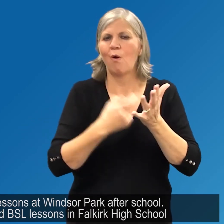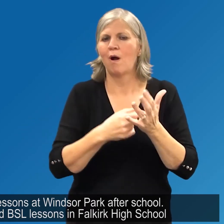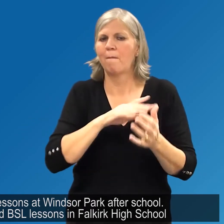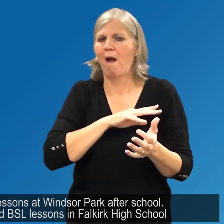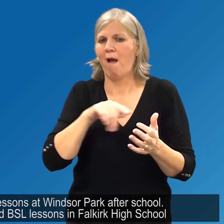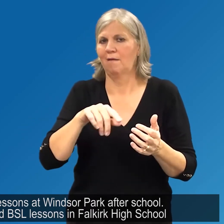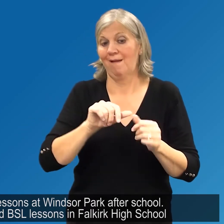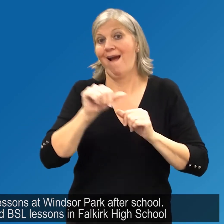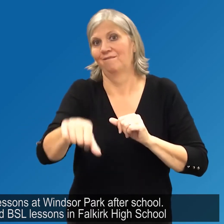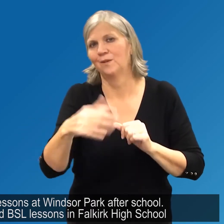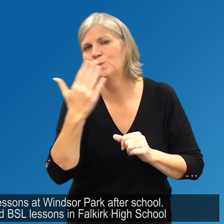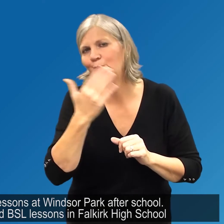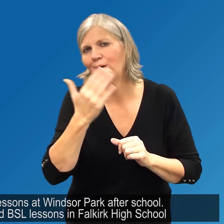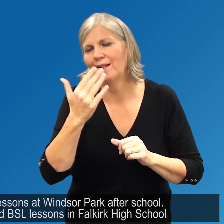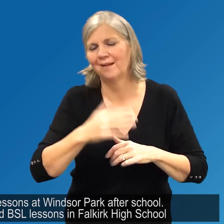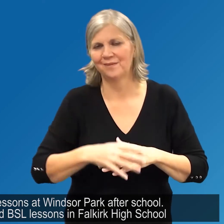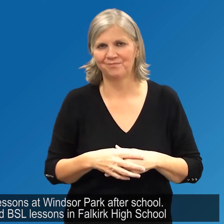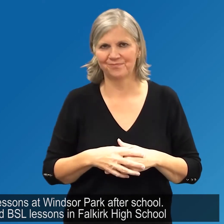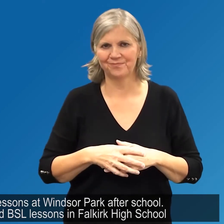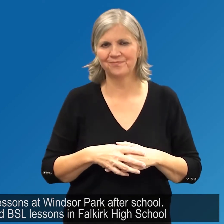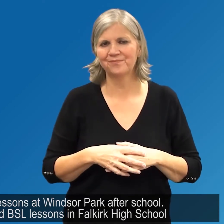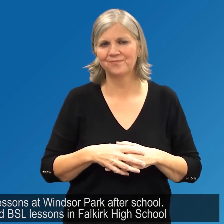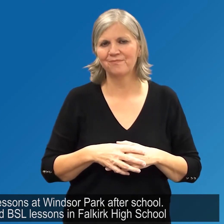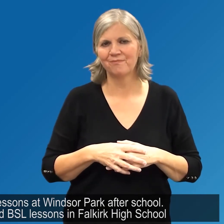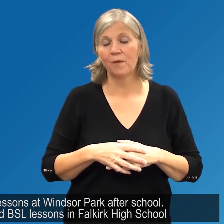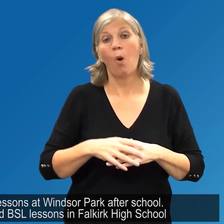Also those offered BSL lessons in Falkirk High School.